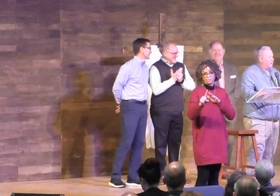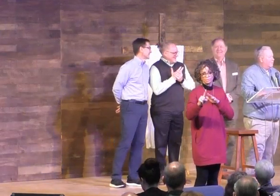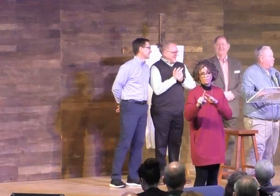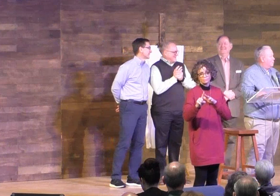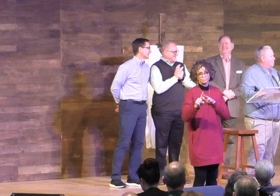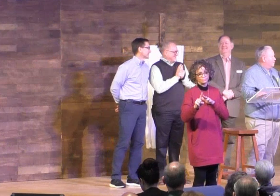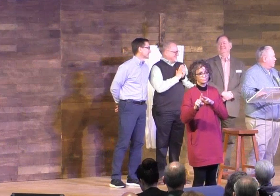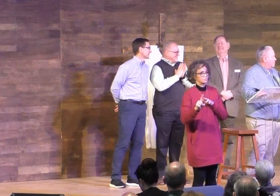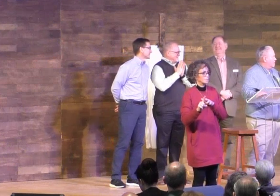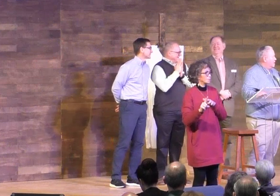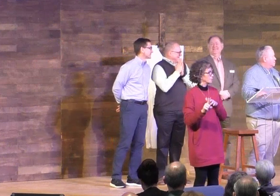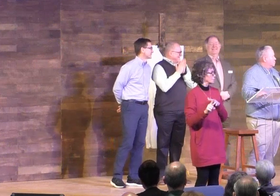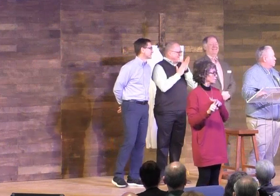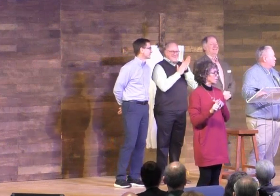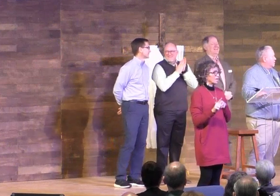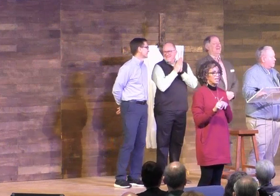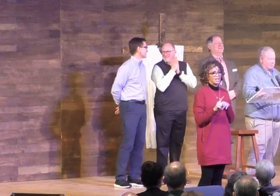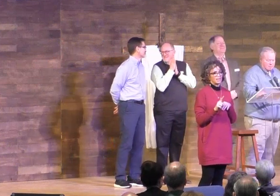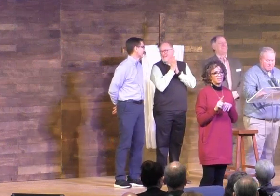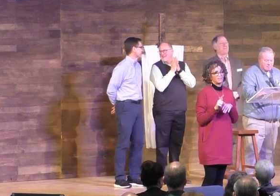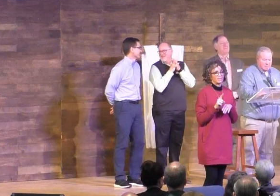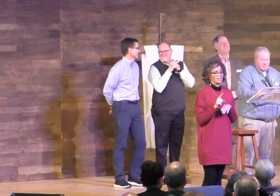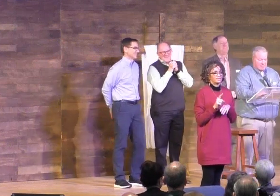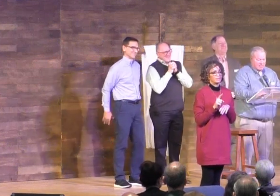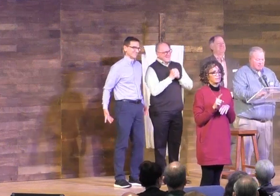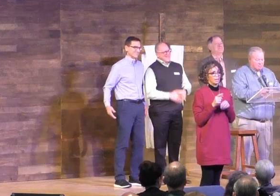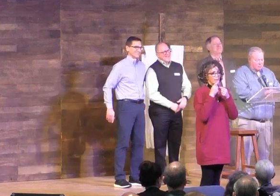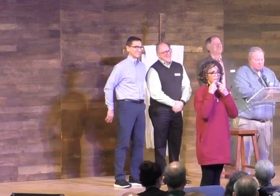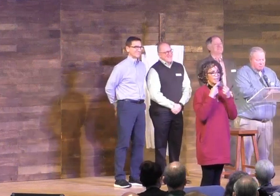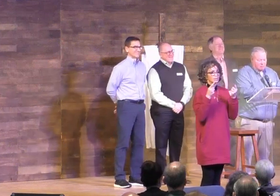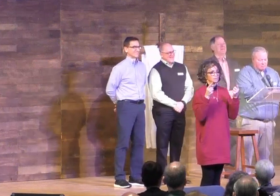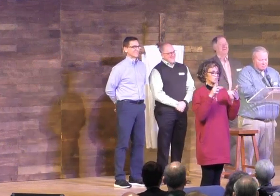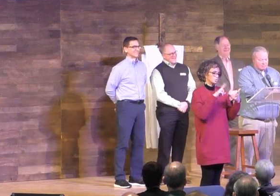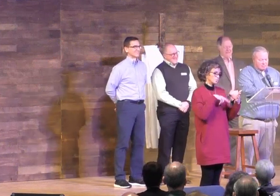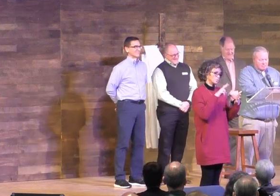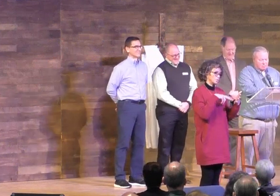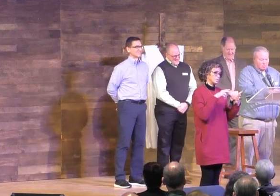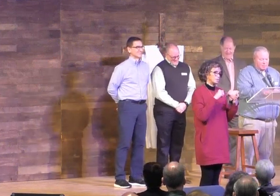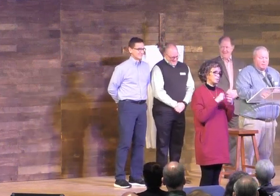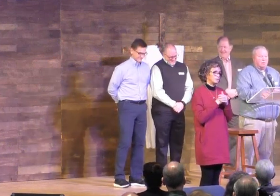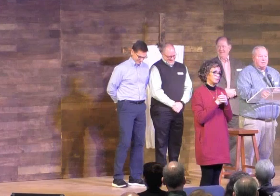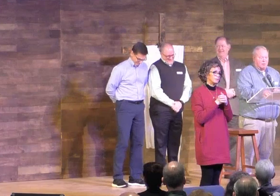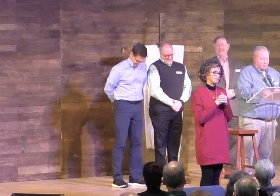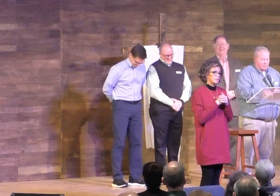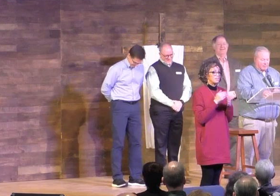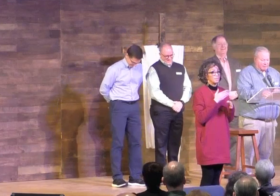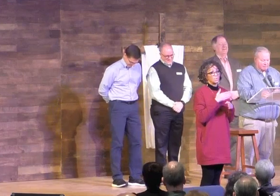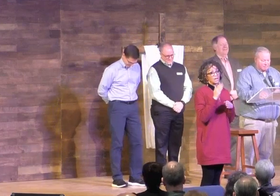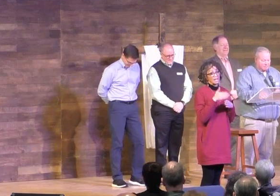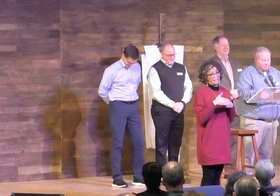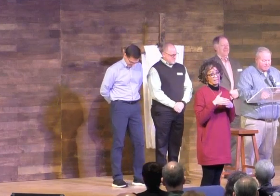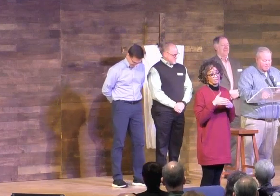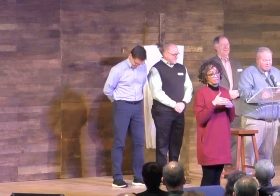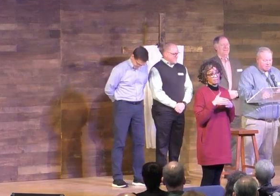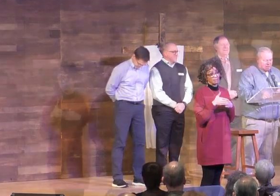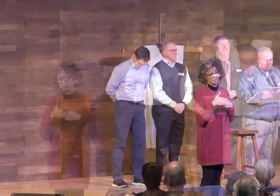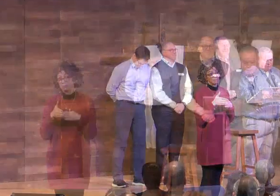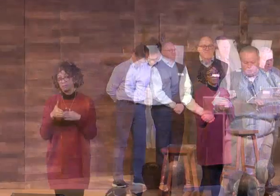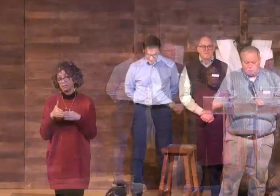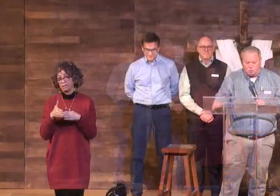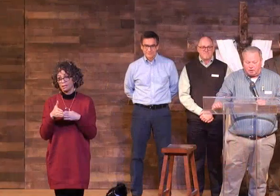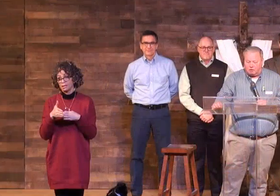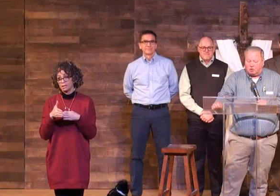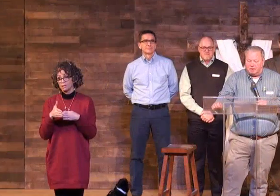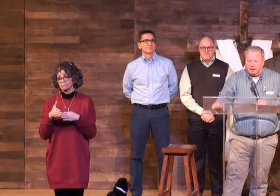I have a brief announcement to read, and we'll end our day with that.